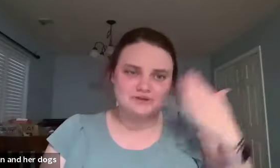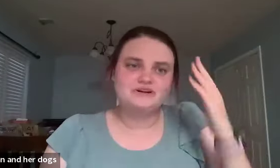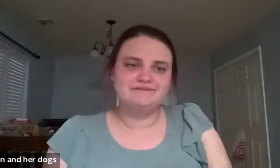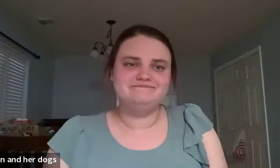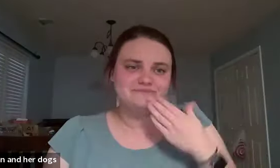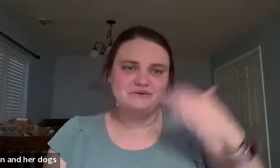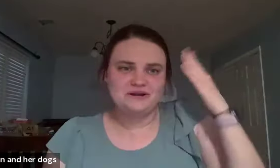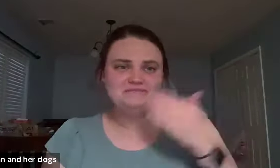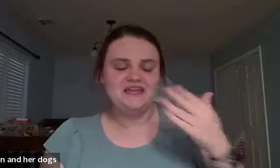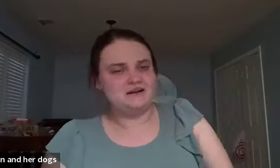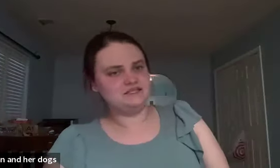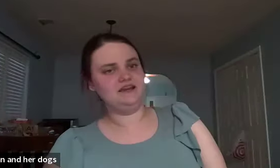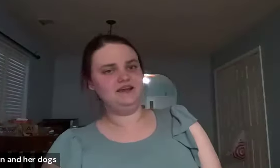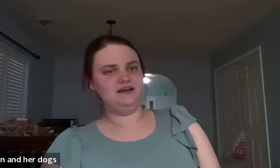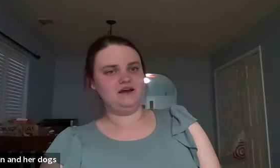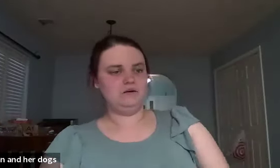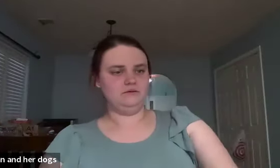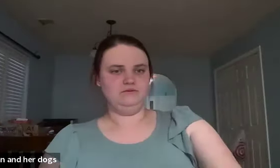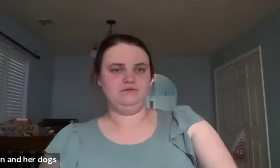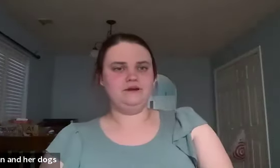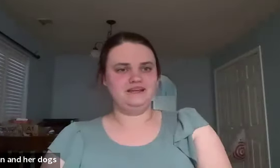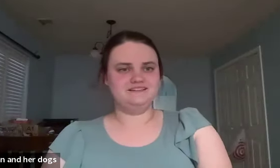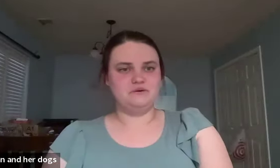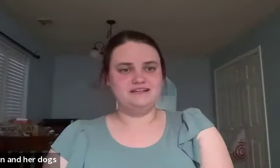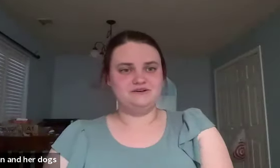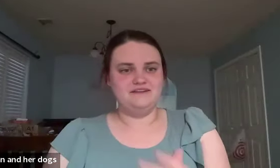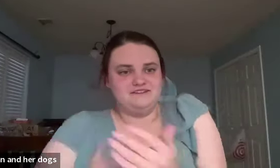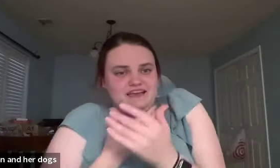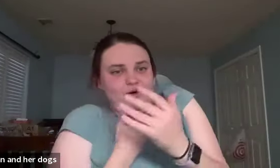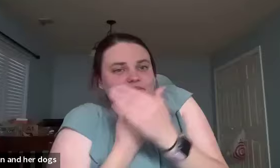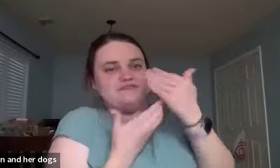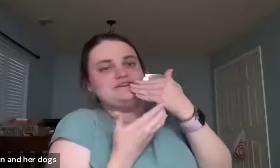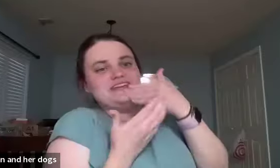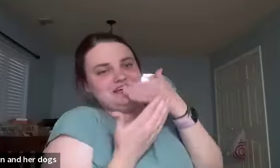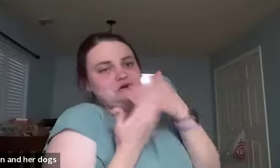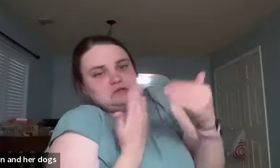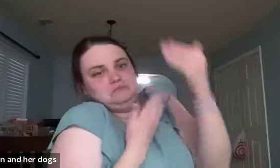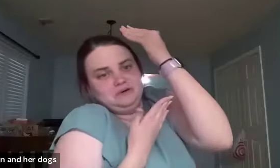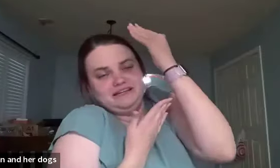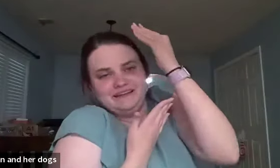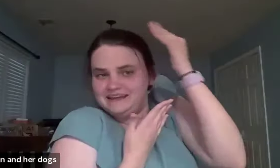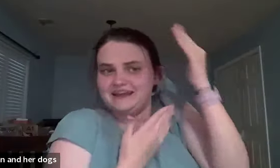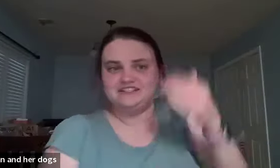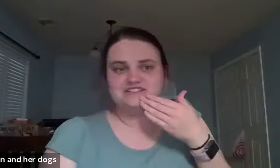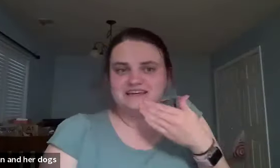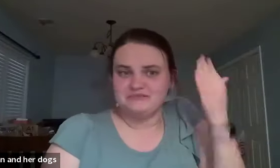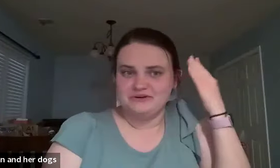good morning, good morning. And I was like, oh, wait, so I don't have to like hold everything and go good morning? Like I can just say good